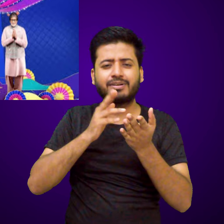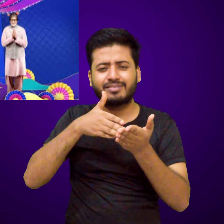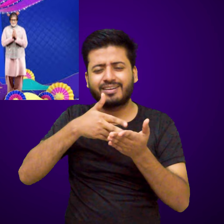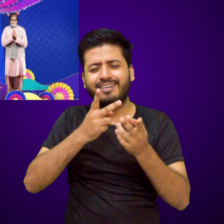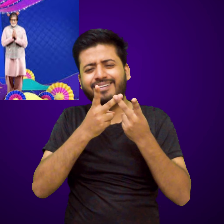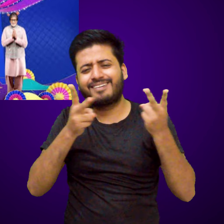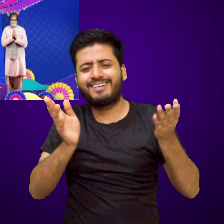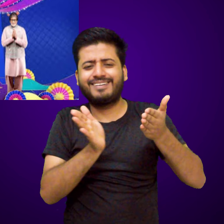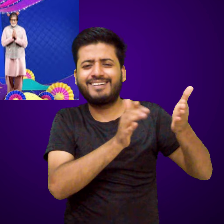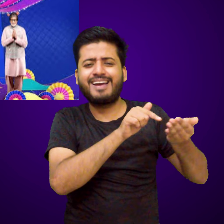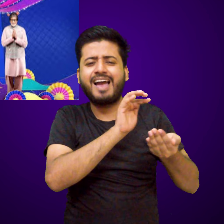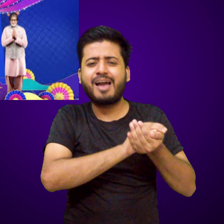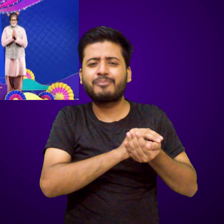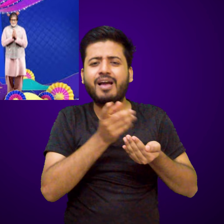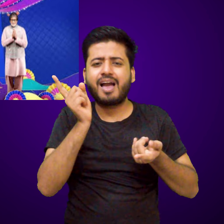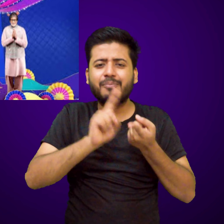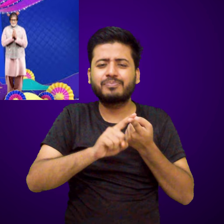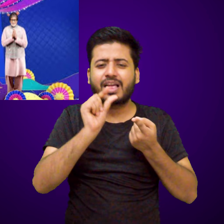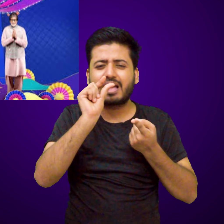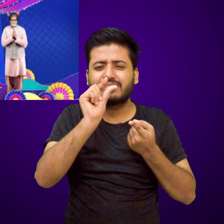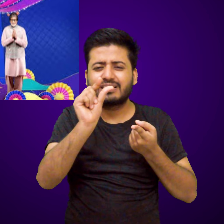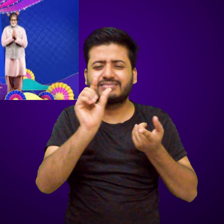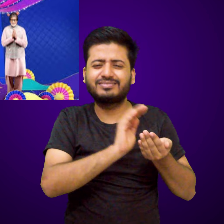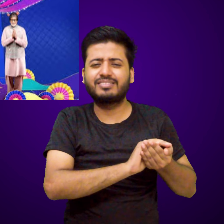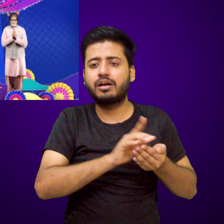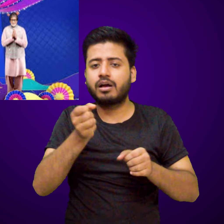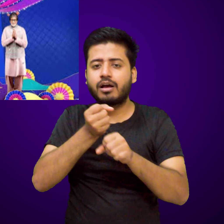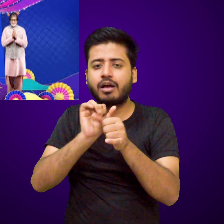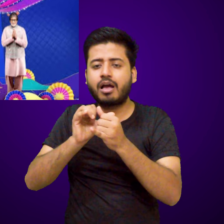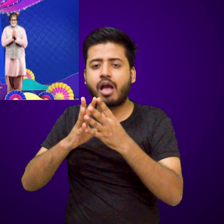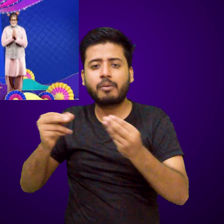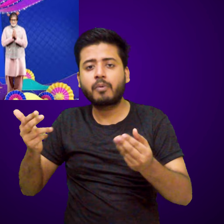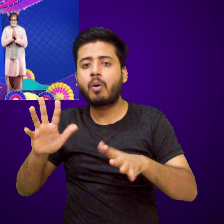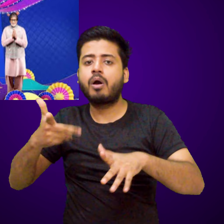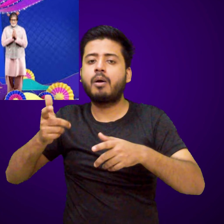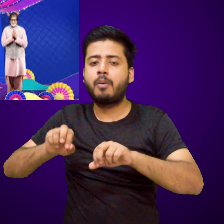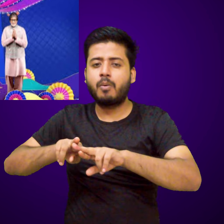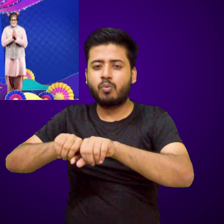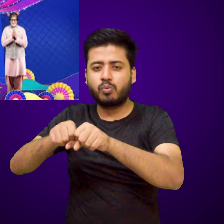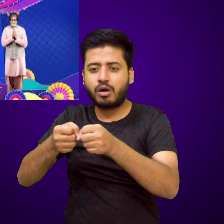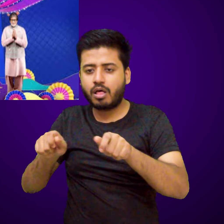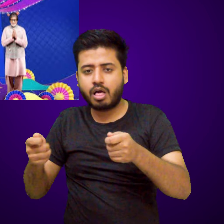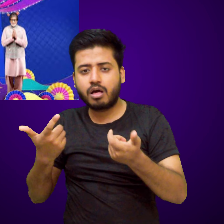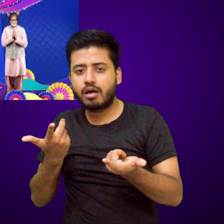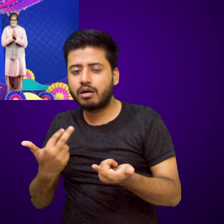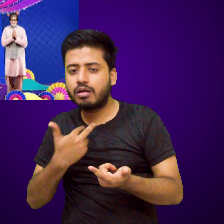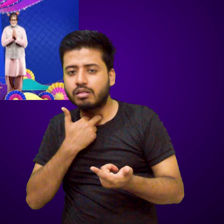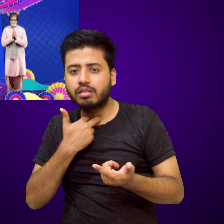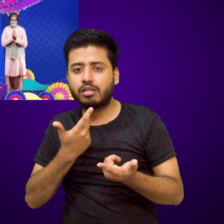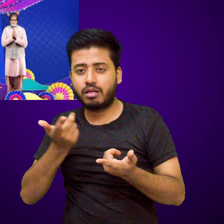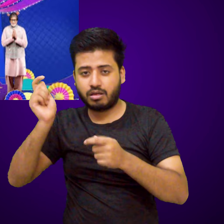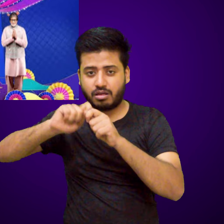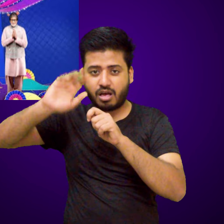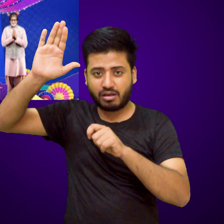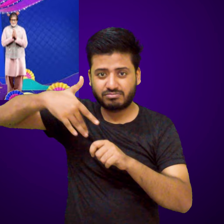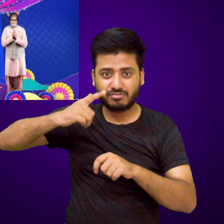when the sensor fails to detect a pan. This can be caused by incompatible cookware or a pan being removed from the cooking